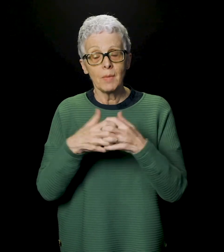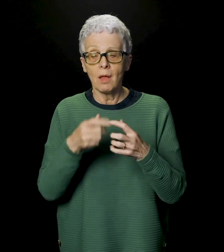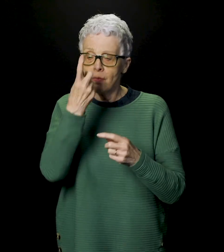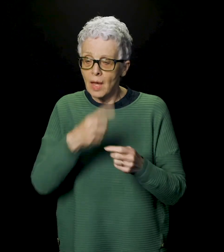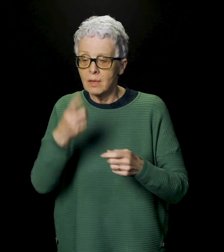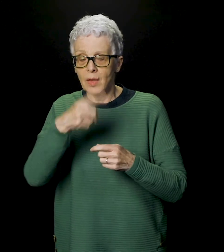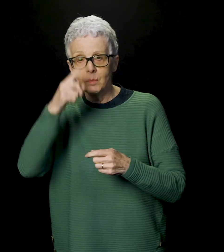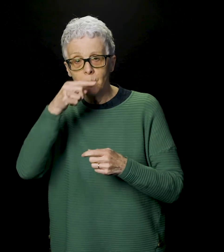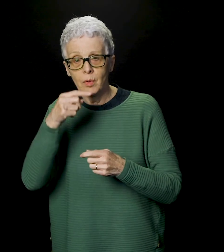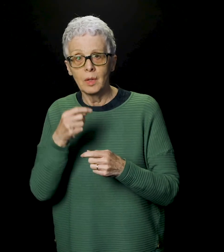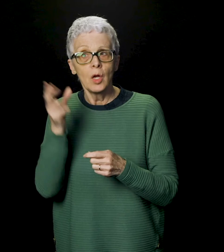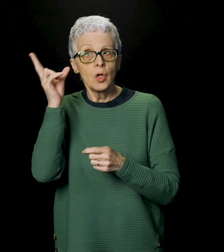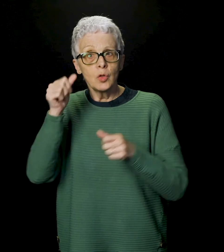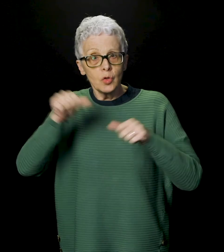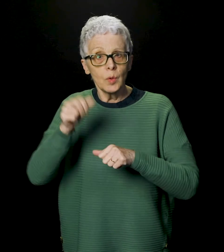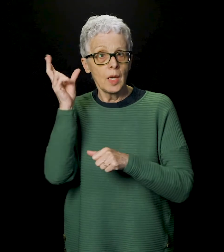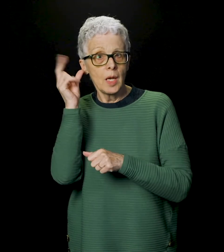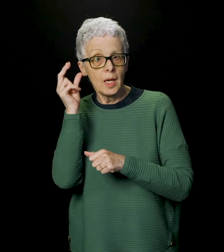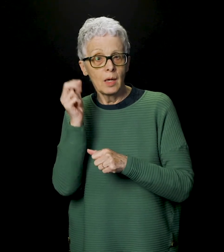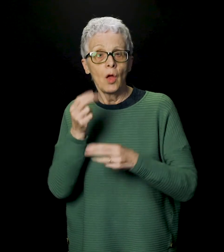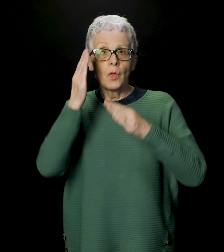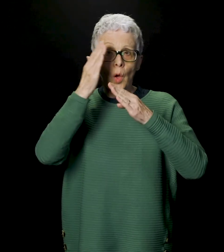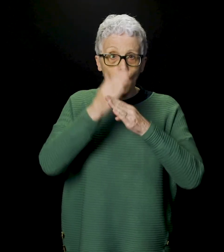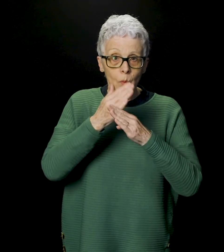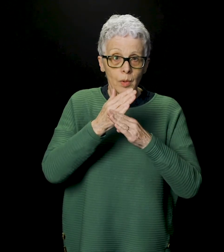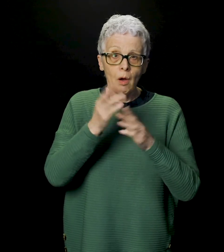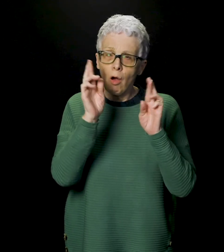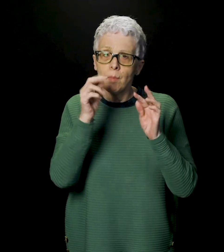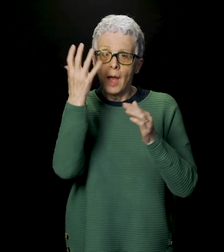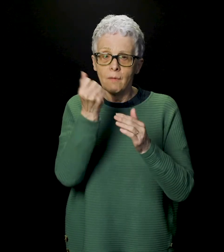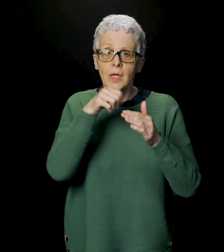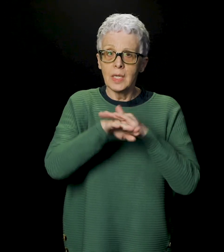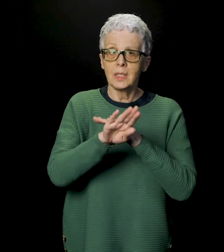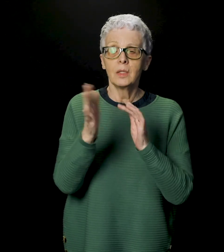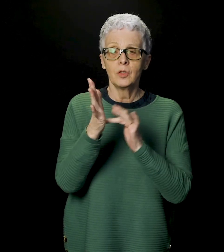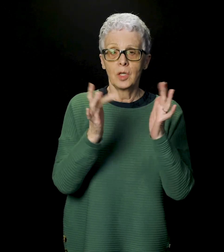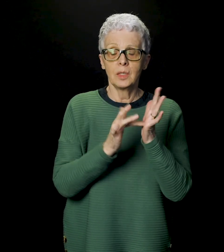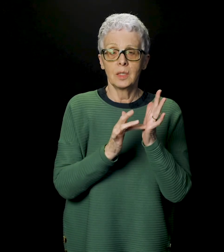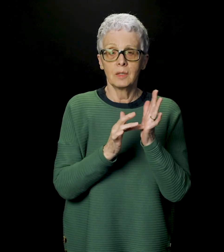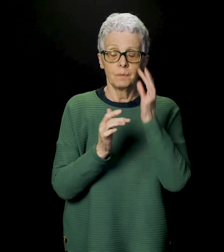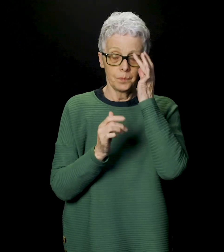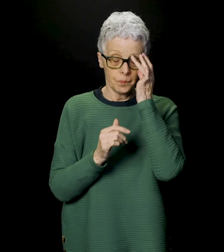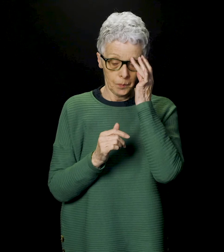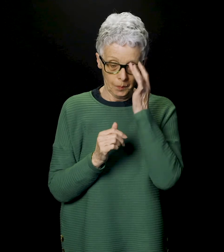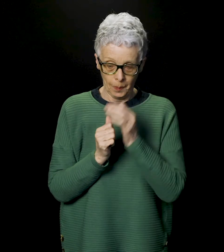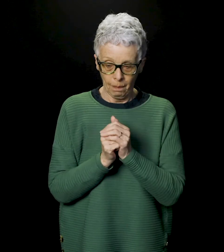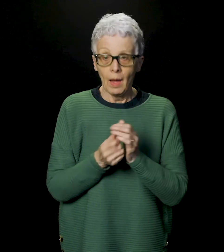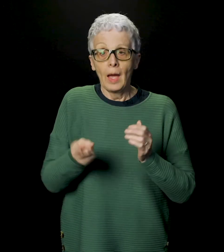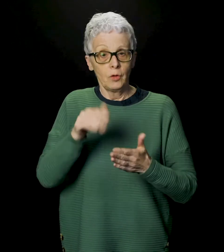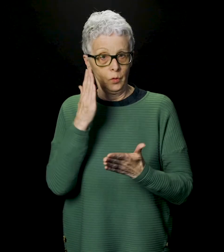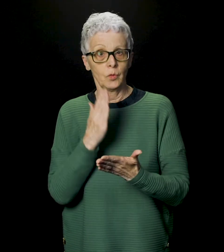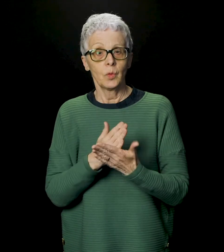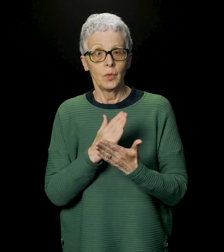there that need to hear the hope that they have in Jesus and the